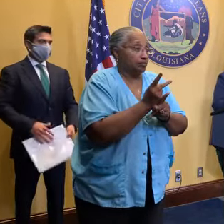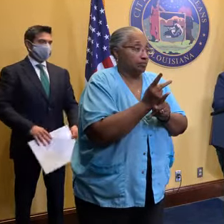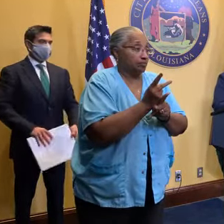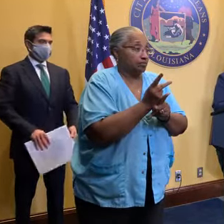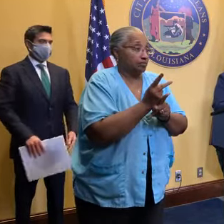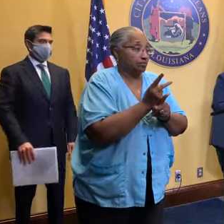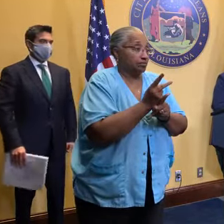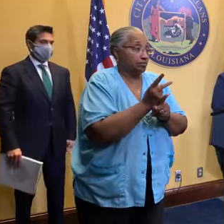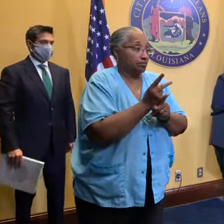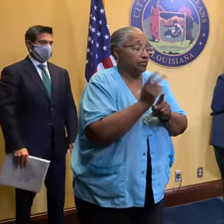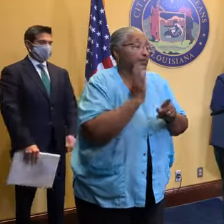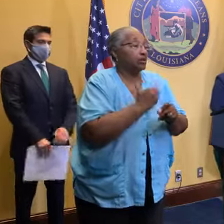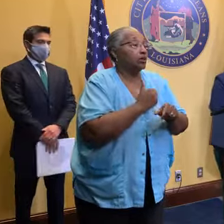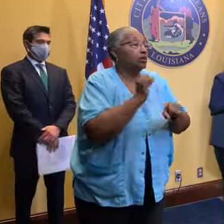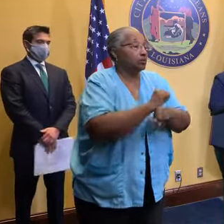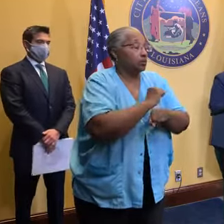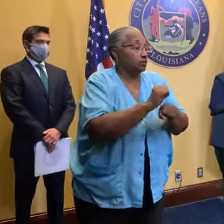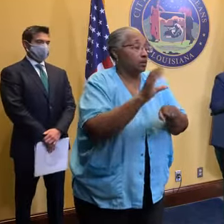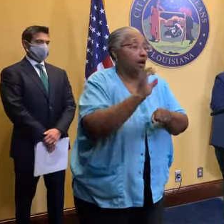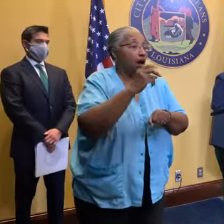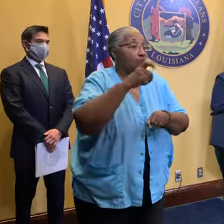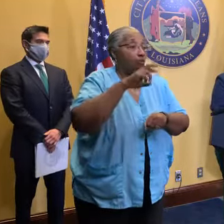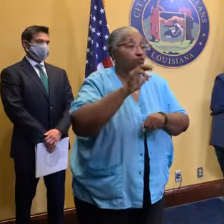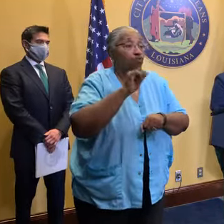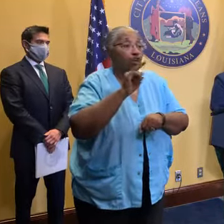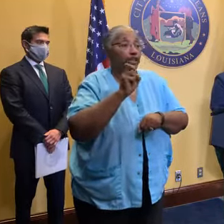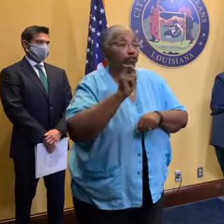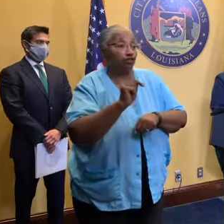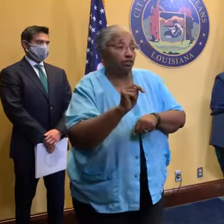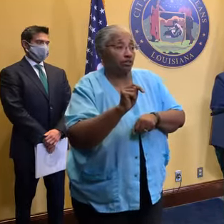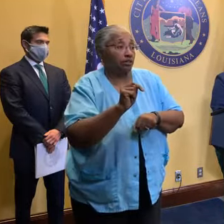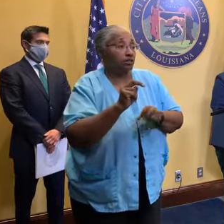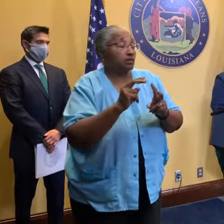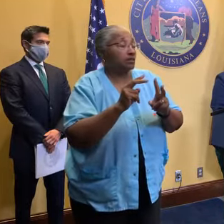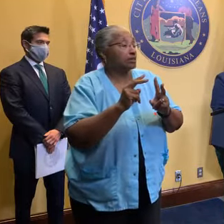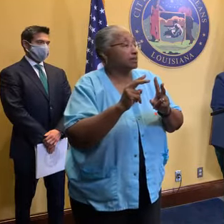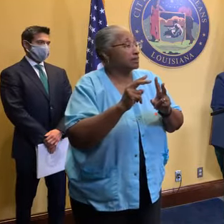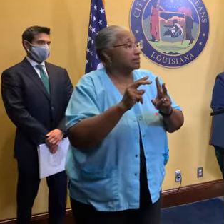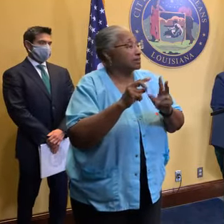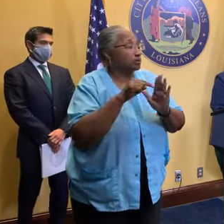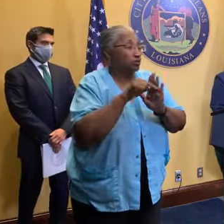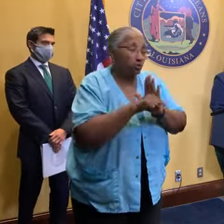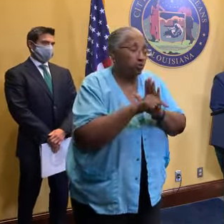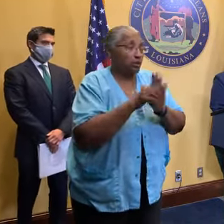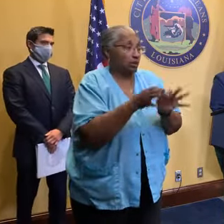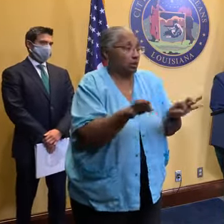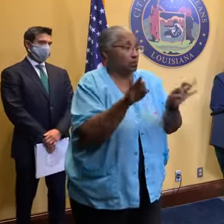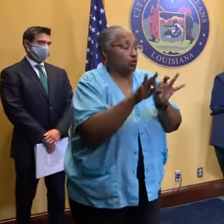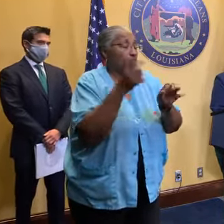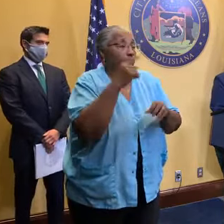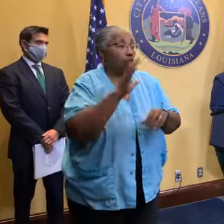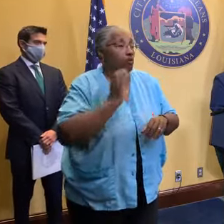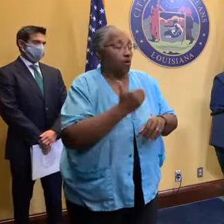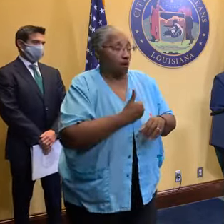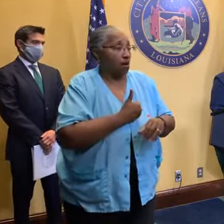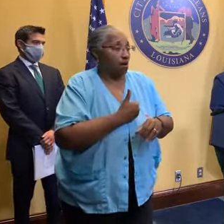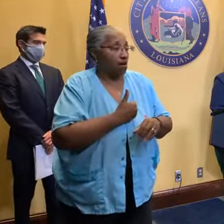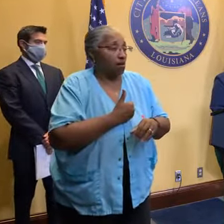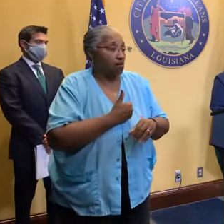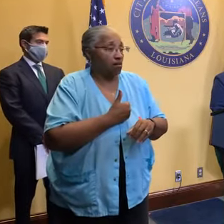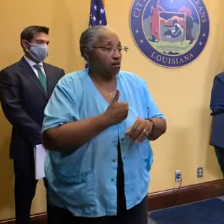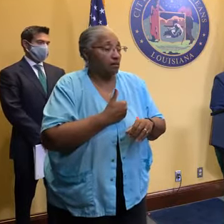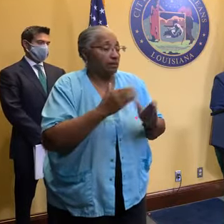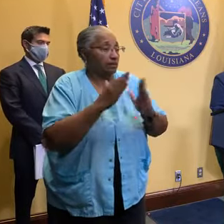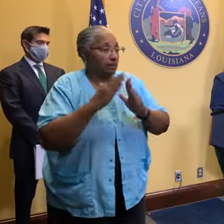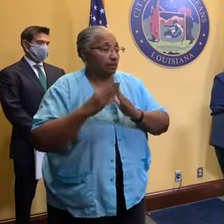the operations that are so critical to our people moving, critical projects